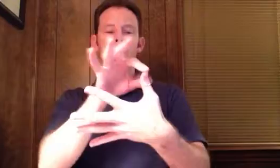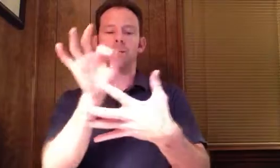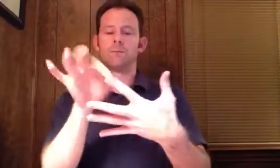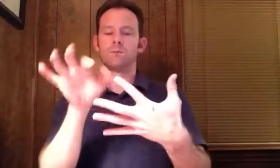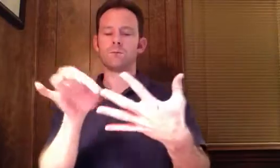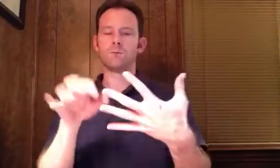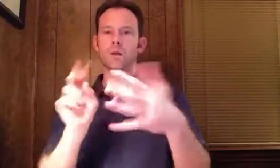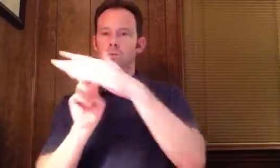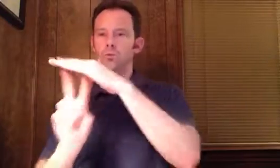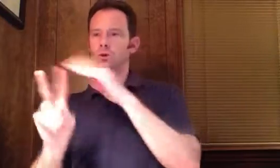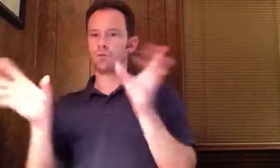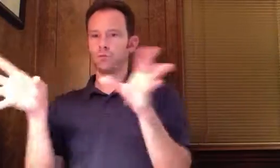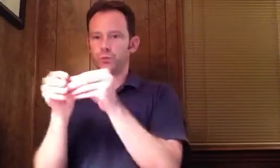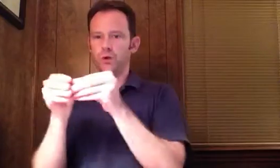one of those cases.